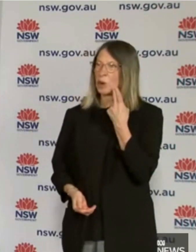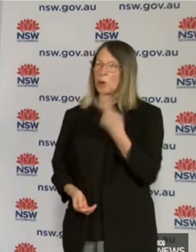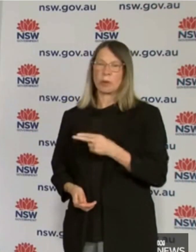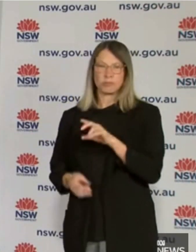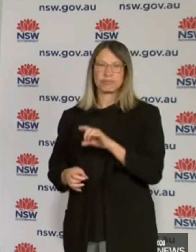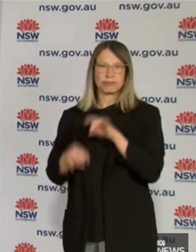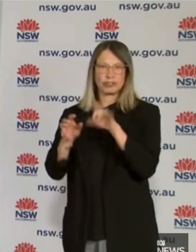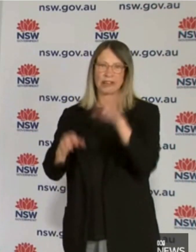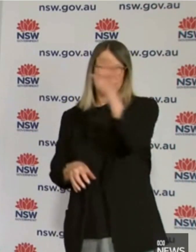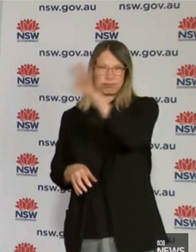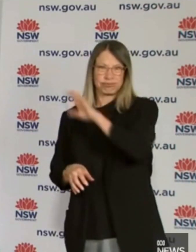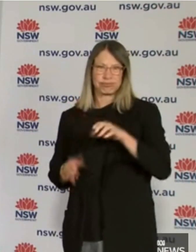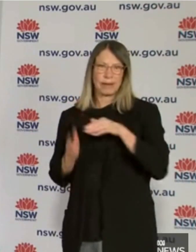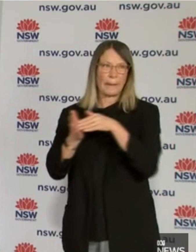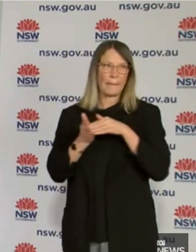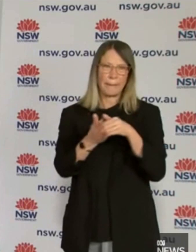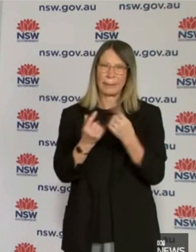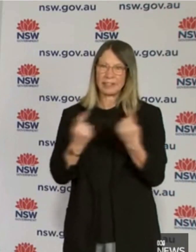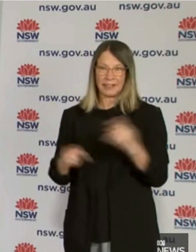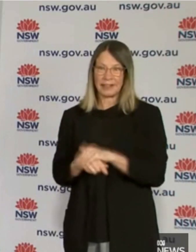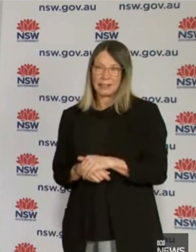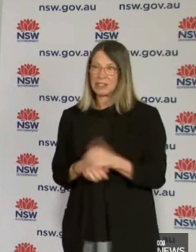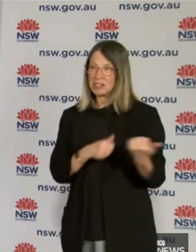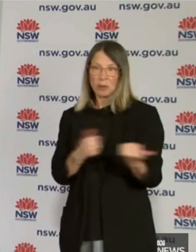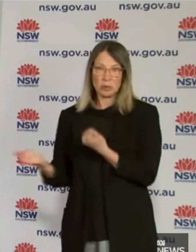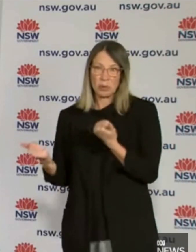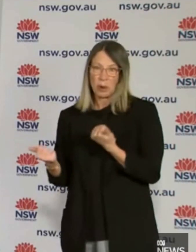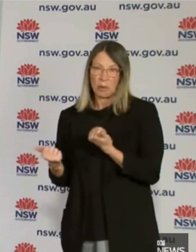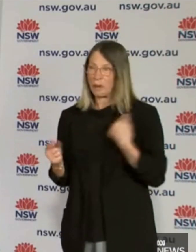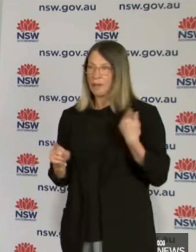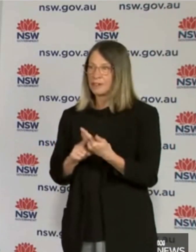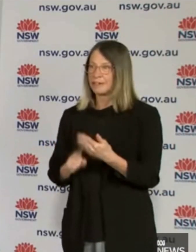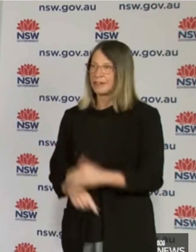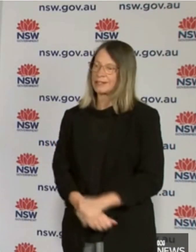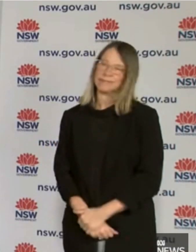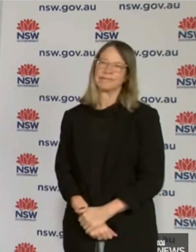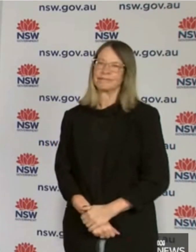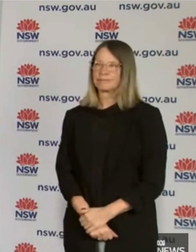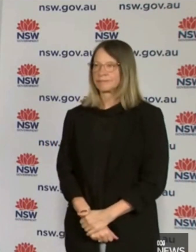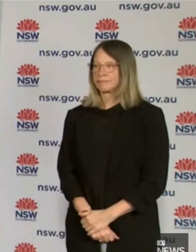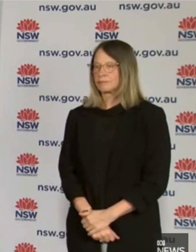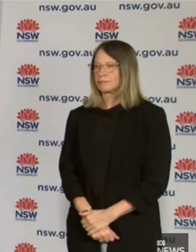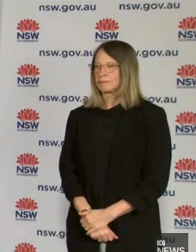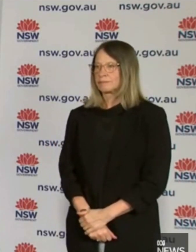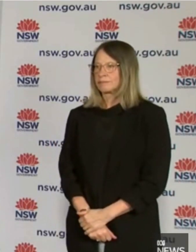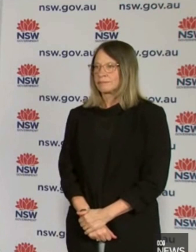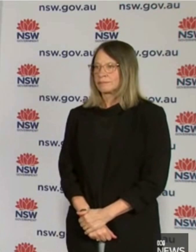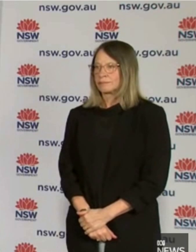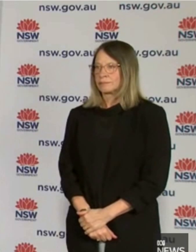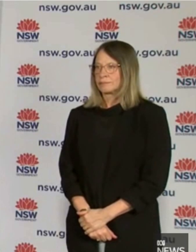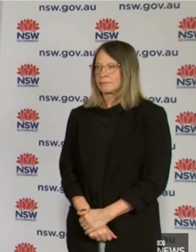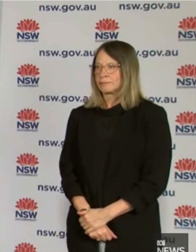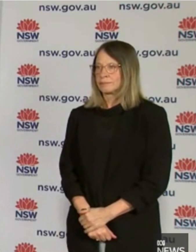you want to talk up, but the reality is the system is working quite well. Any other? India? Yeah. Sorry, I'll come back to you if that's right. Yep. There have been 6